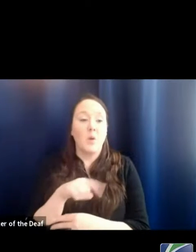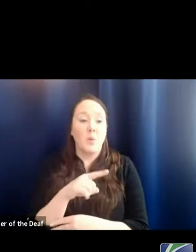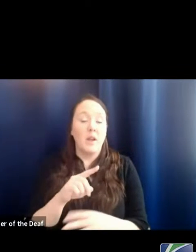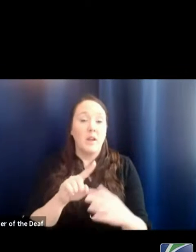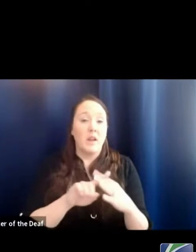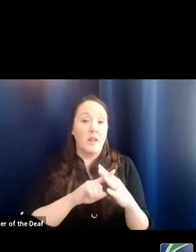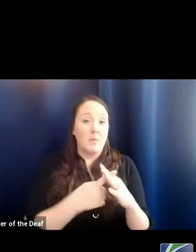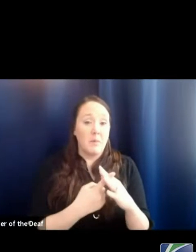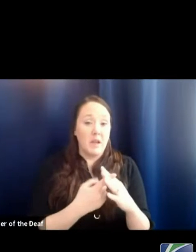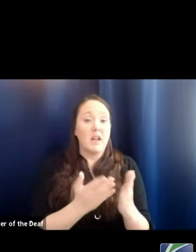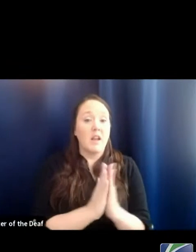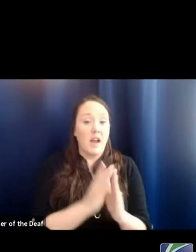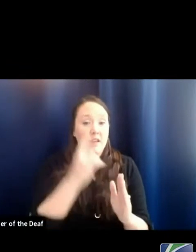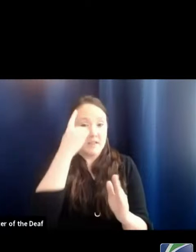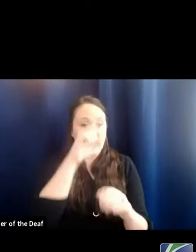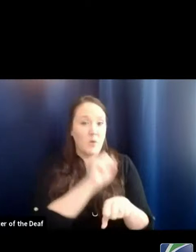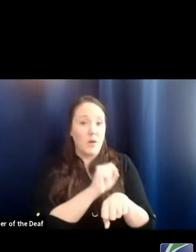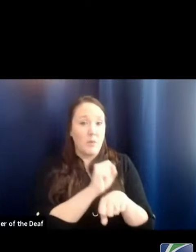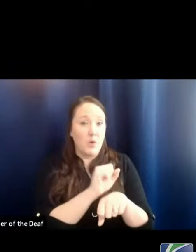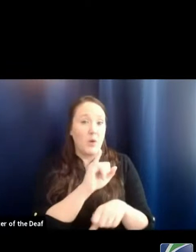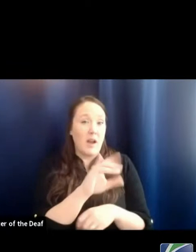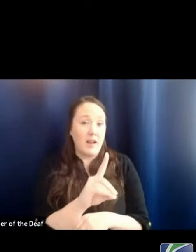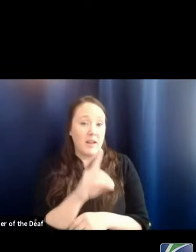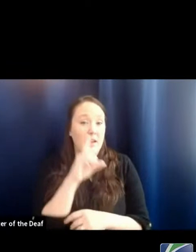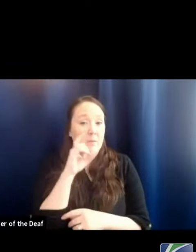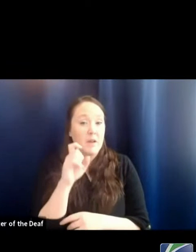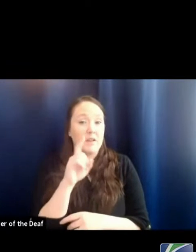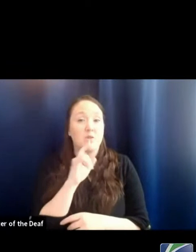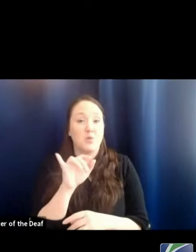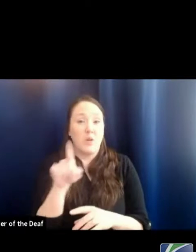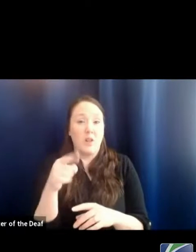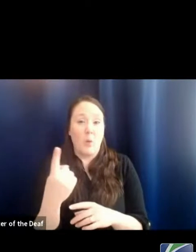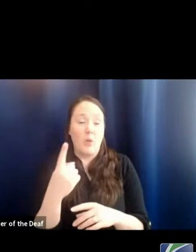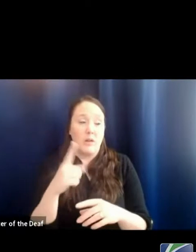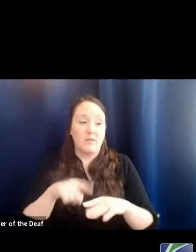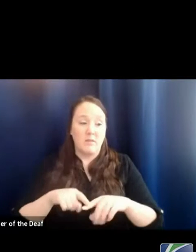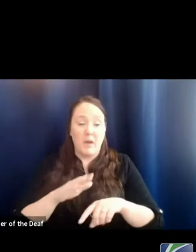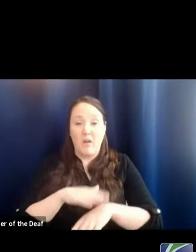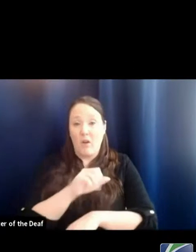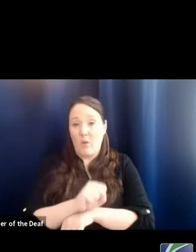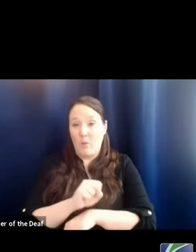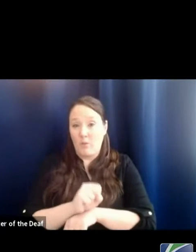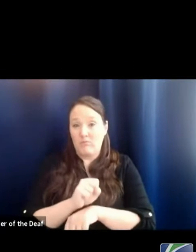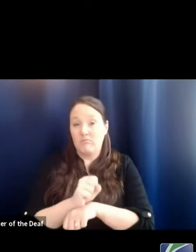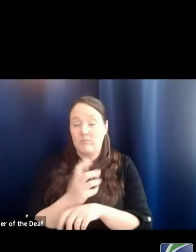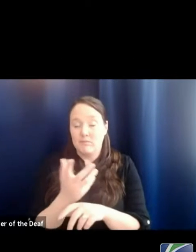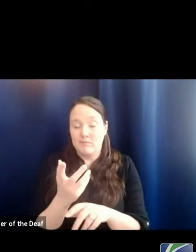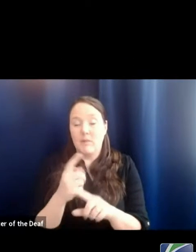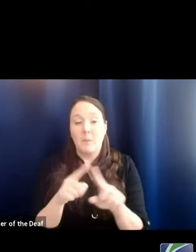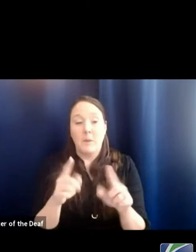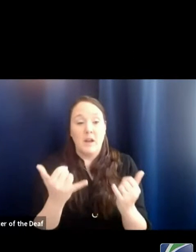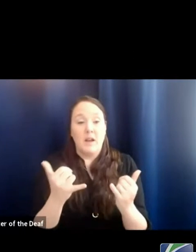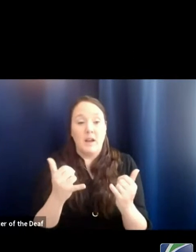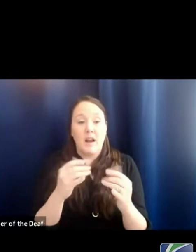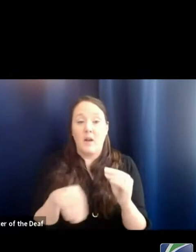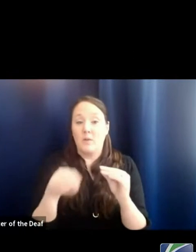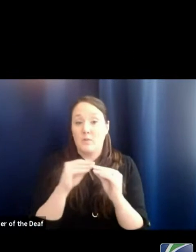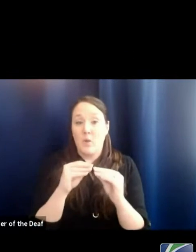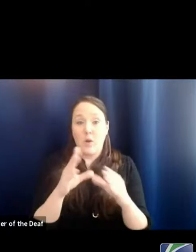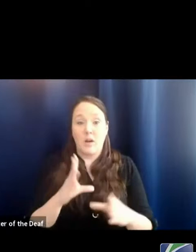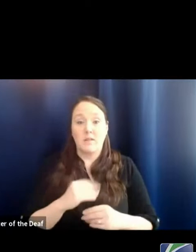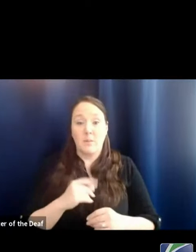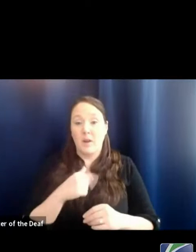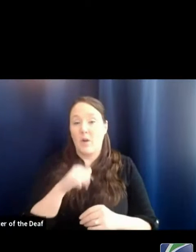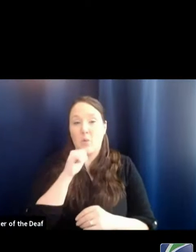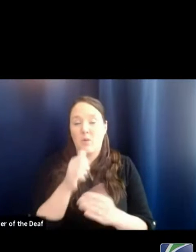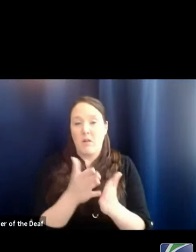asking for employer identification because it really was employee-based. Those phases were employee-based. But now that we moved out beyond that, we're really not asking for